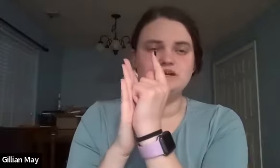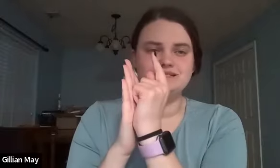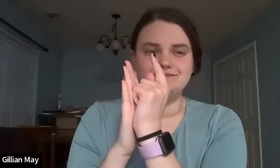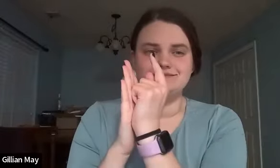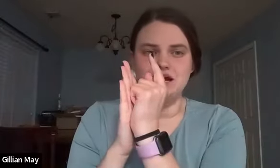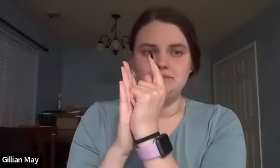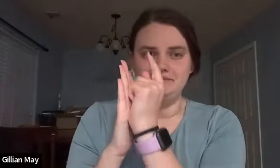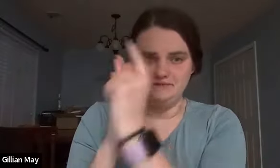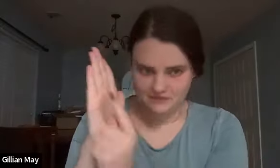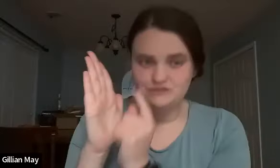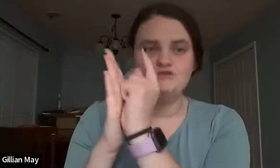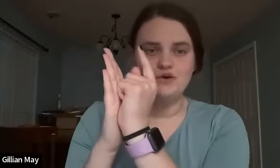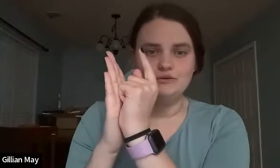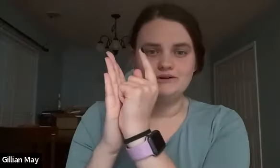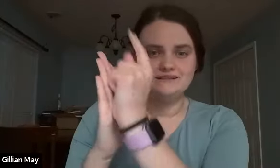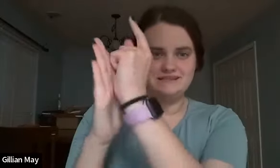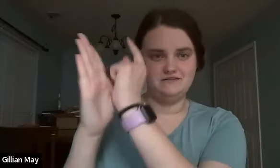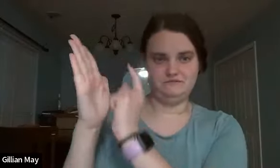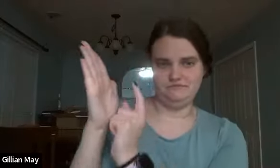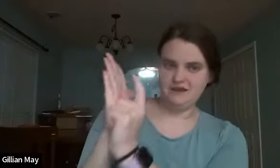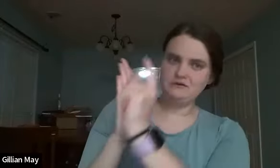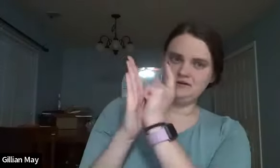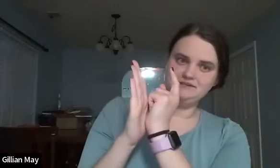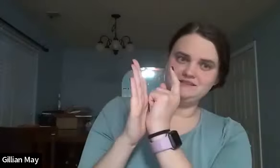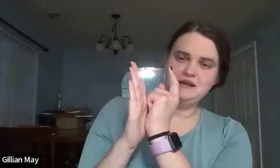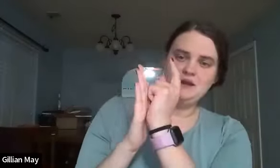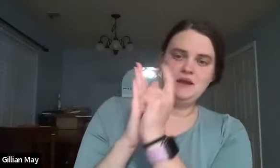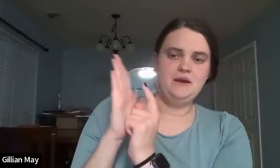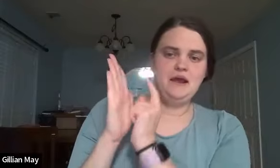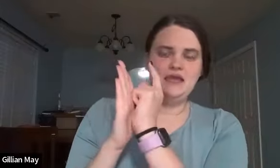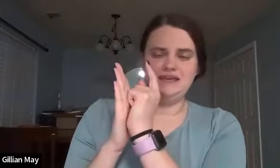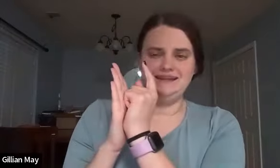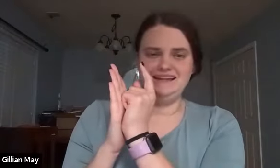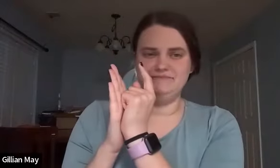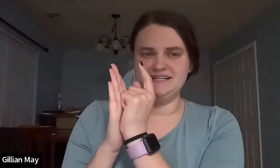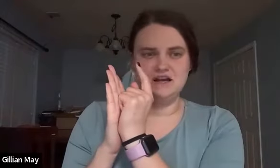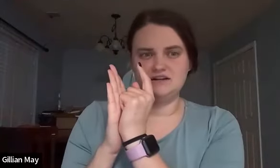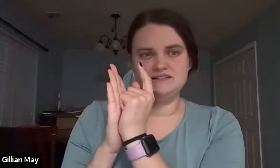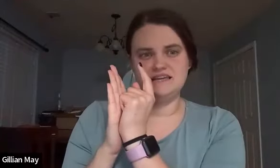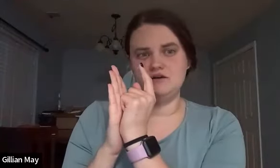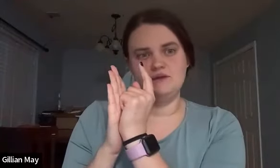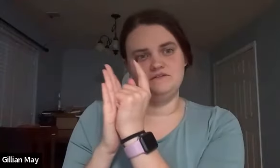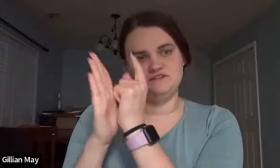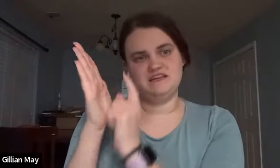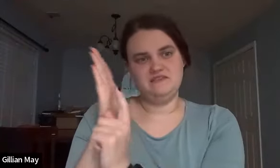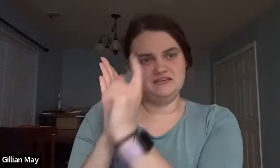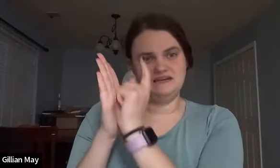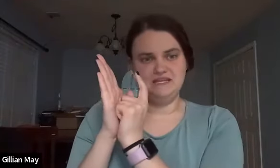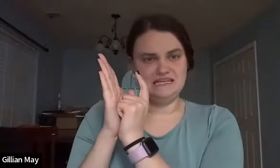because time does go forward instead of backwards. But it's not going to say, okay, well, if you're saying this, that means an